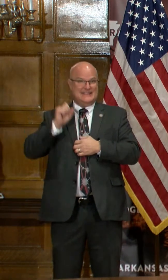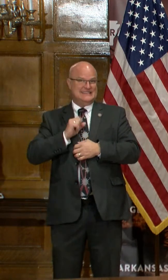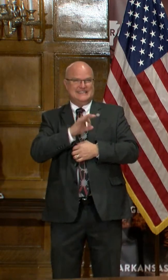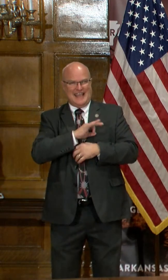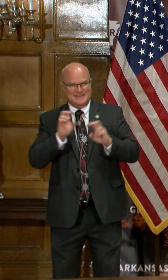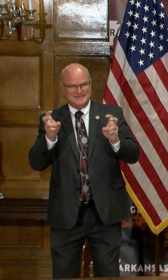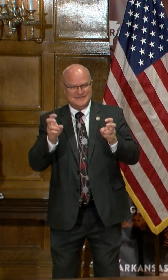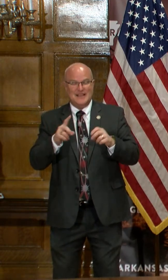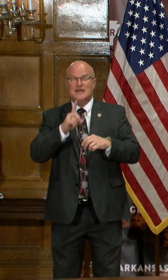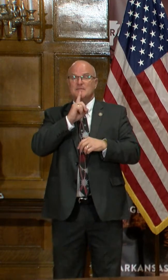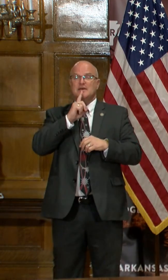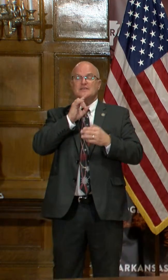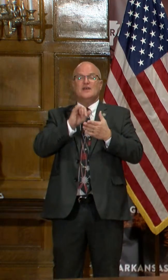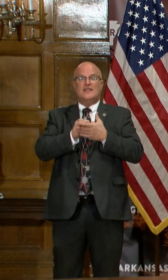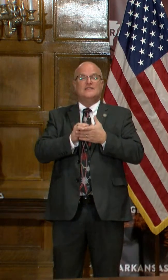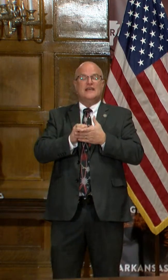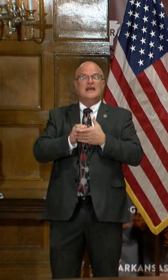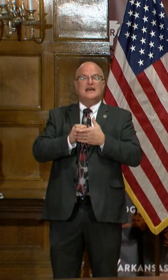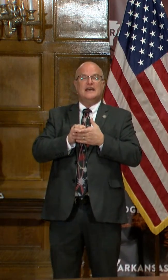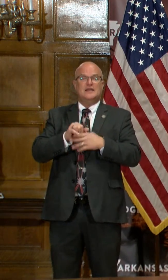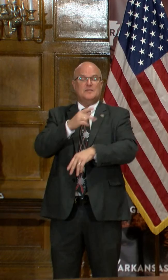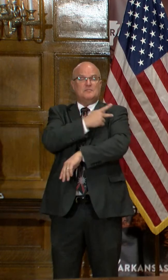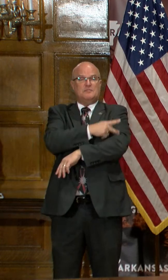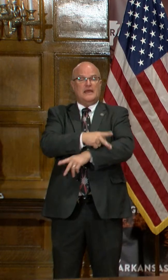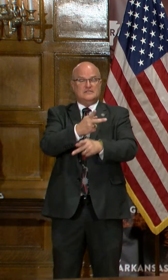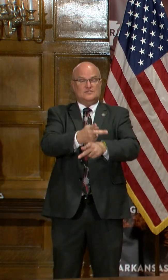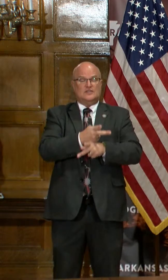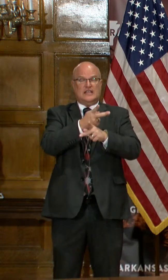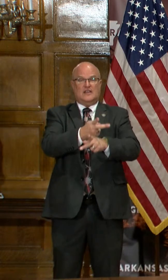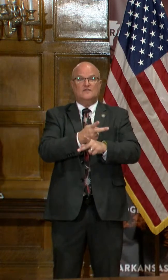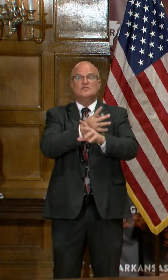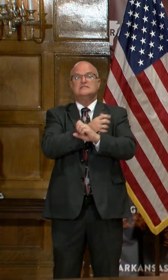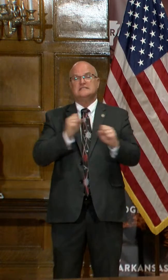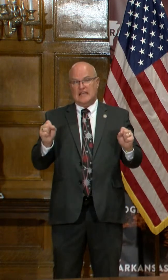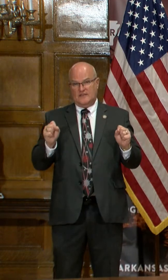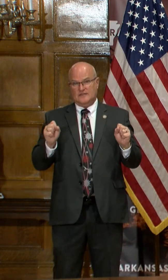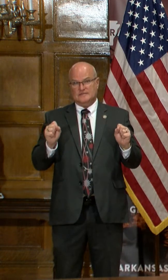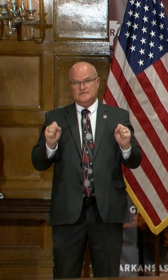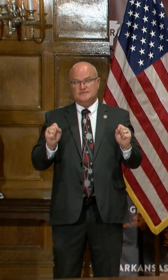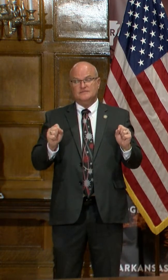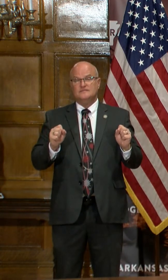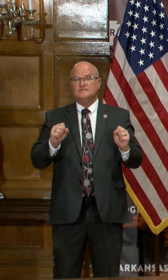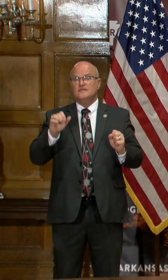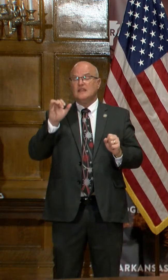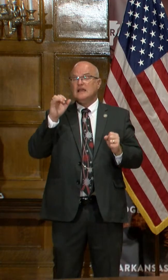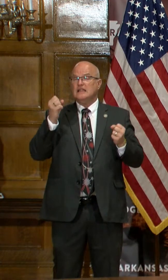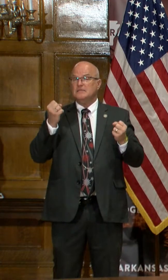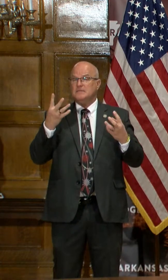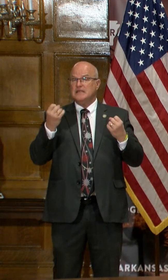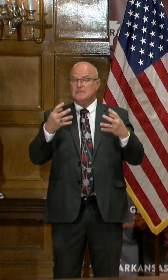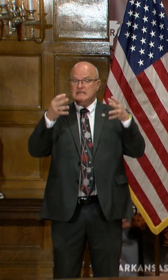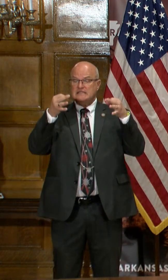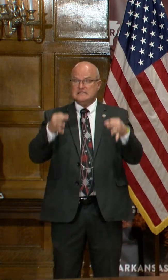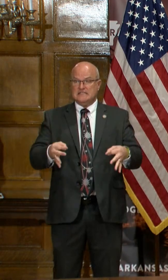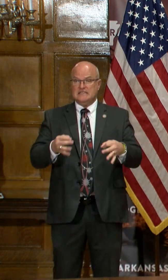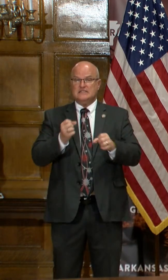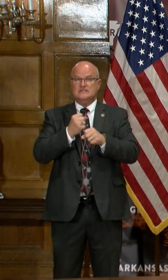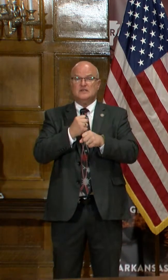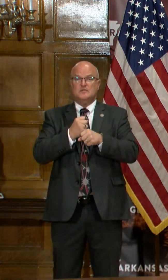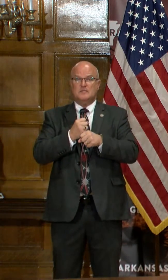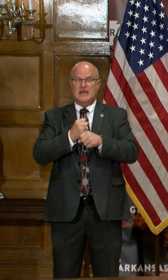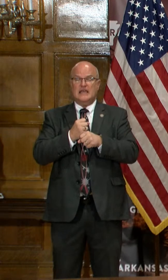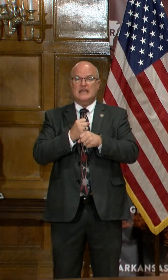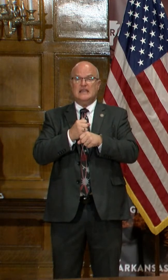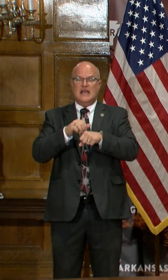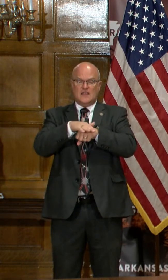but to make sure patients are still cared for in a safe manner. So a lot of that decision-making is made